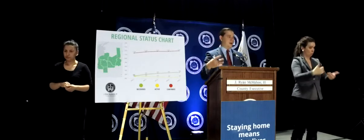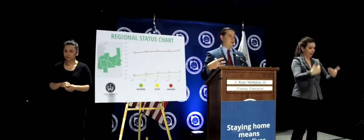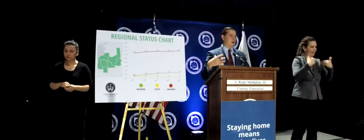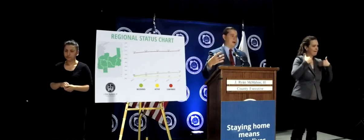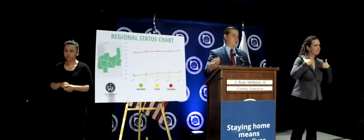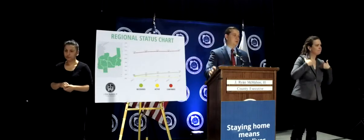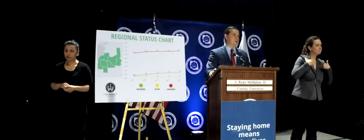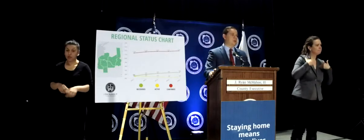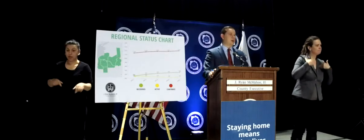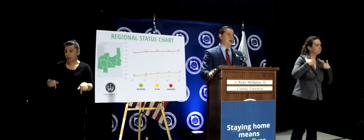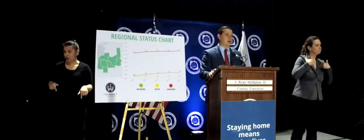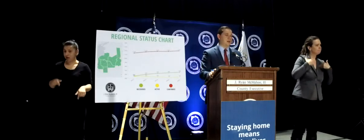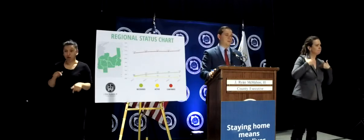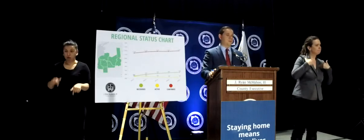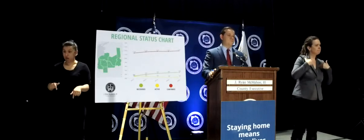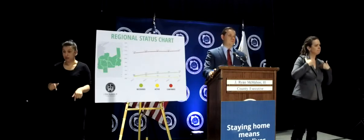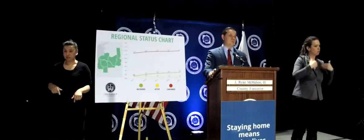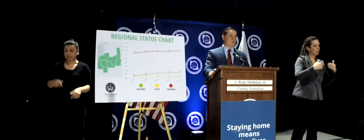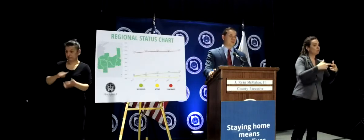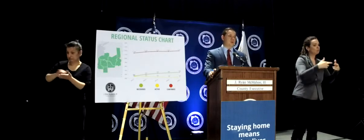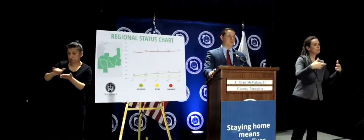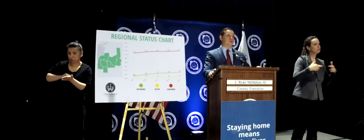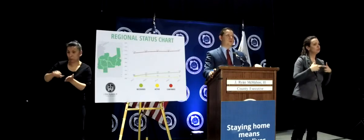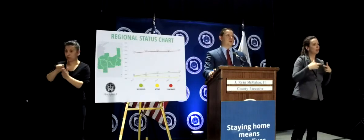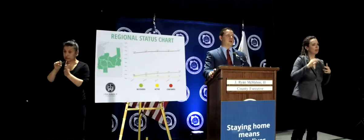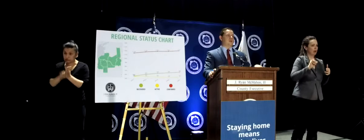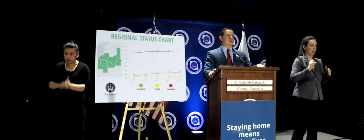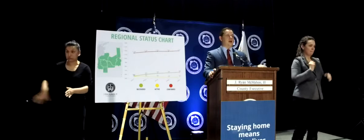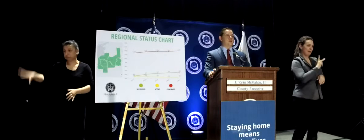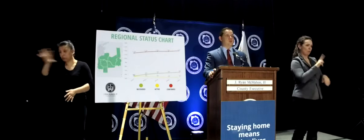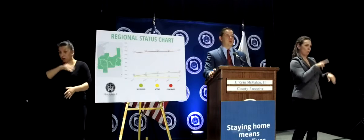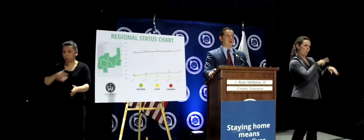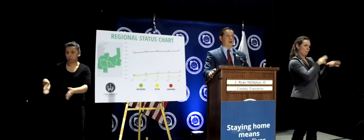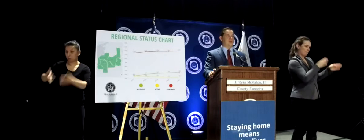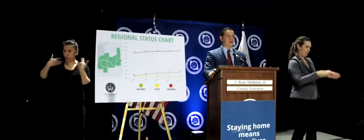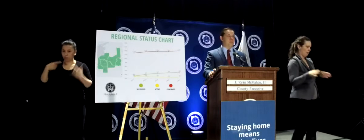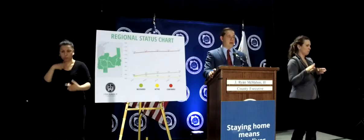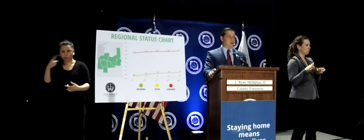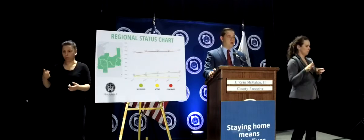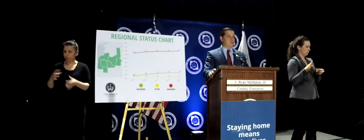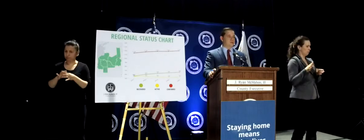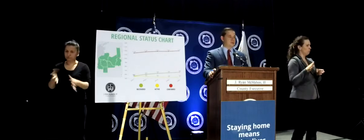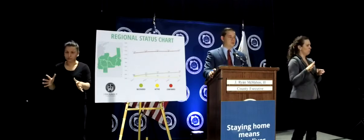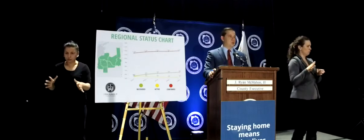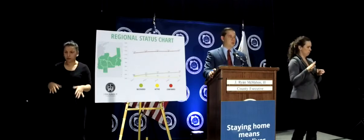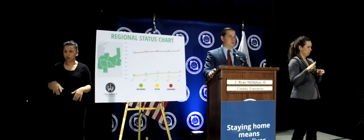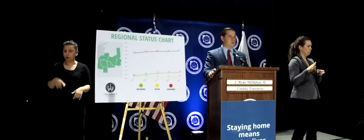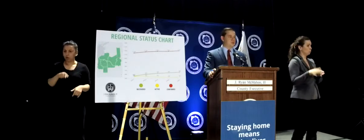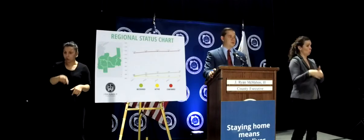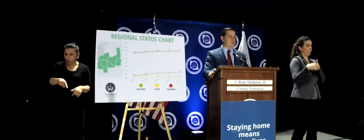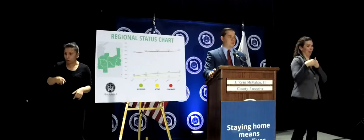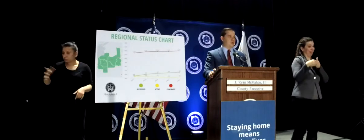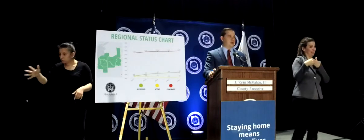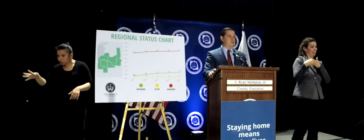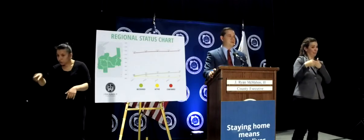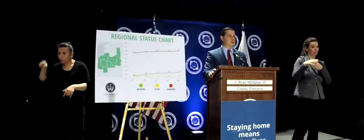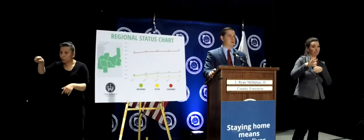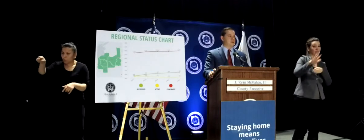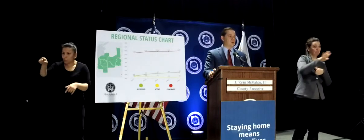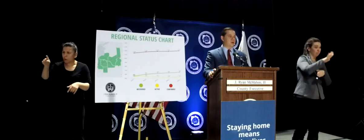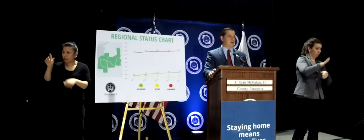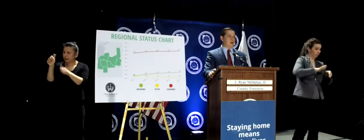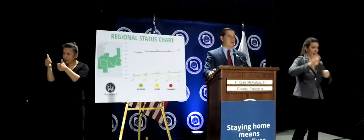working on that right now. The leaders in the counties working on it are bipartisan. There's Republicans and there's